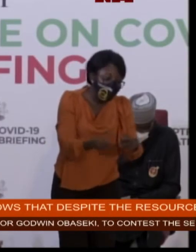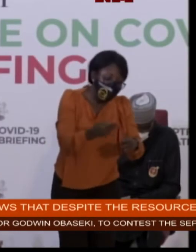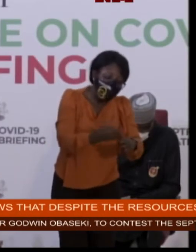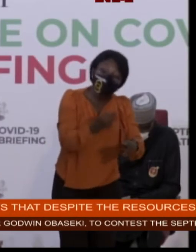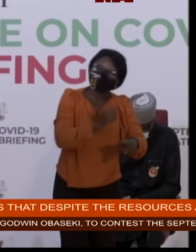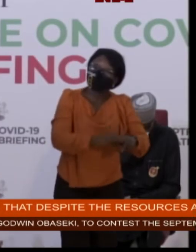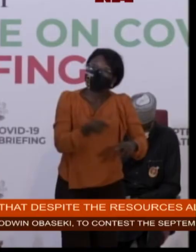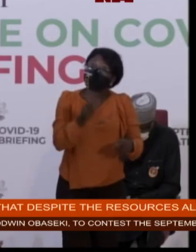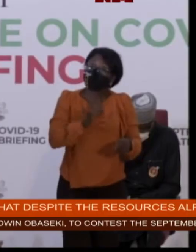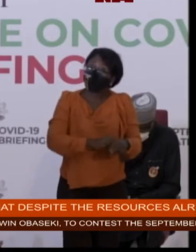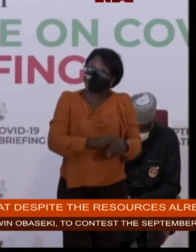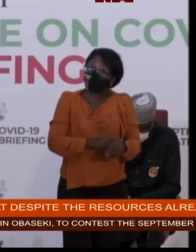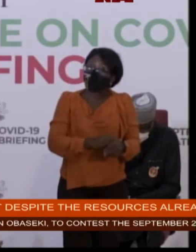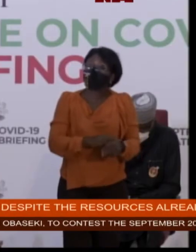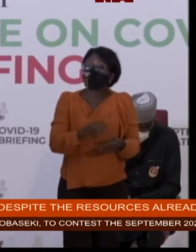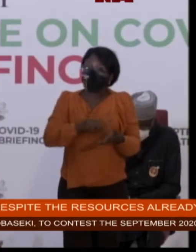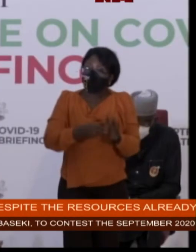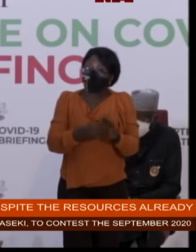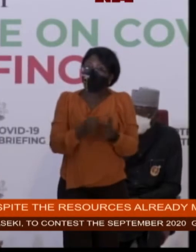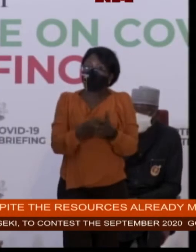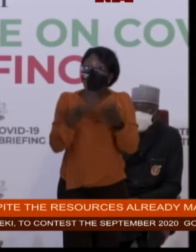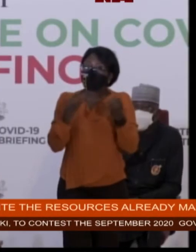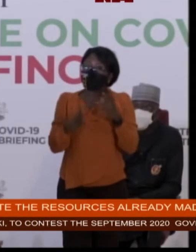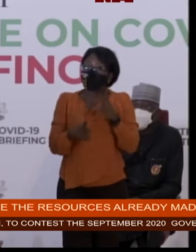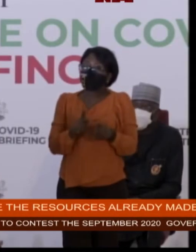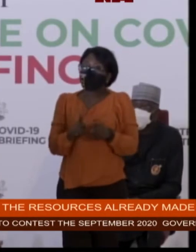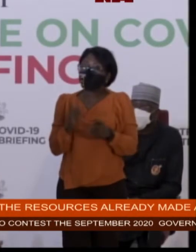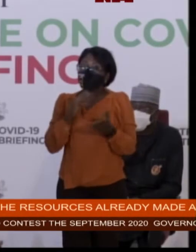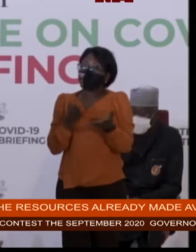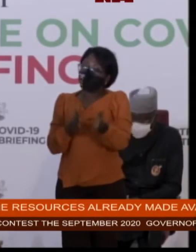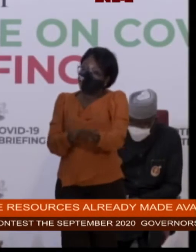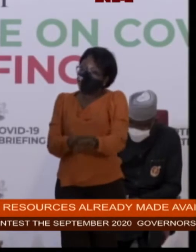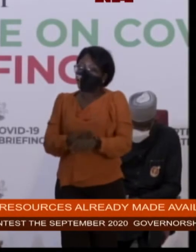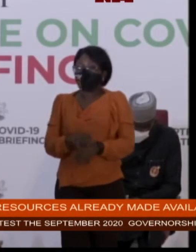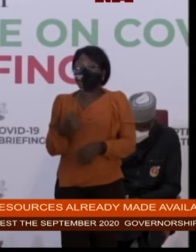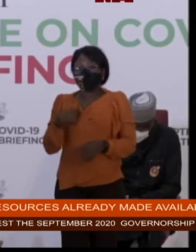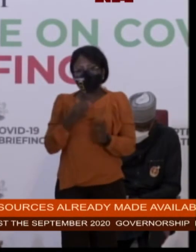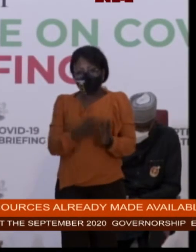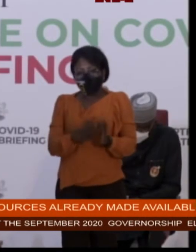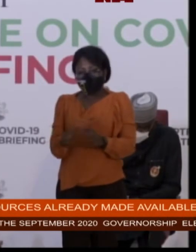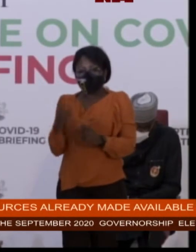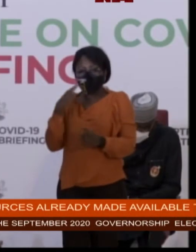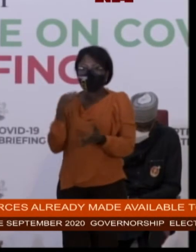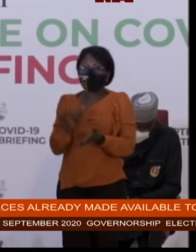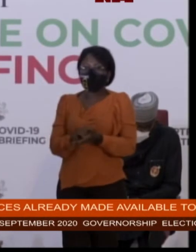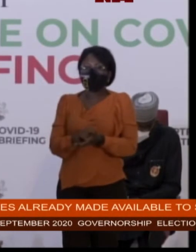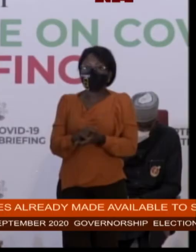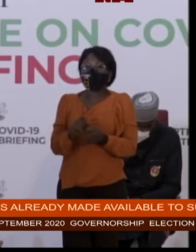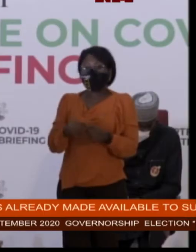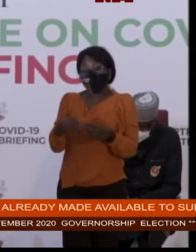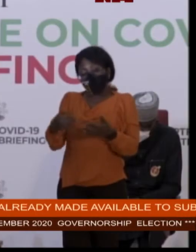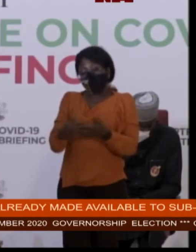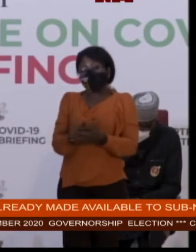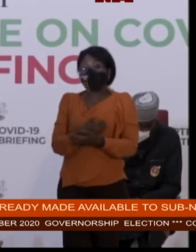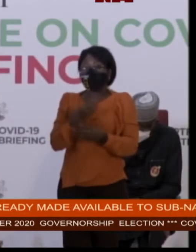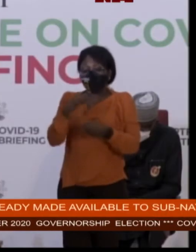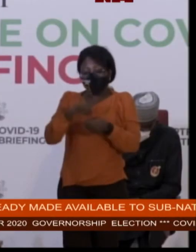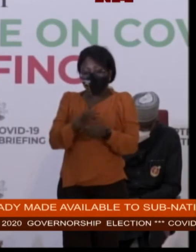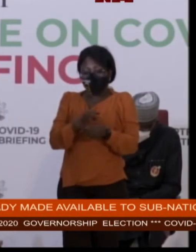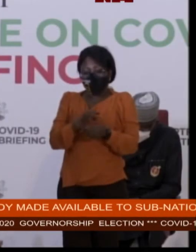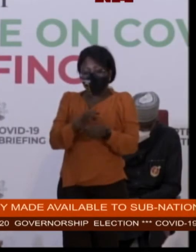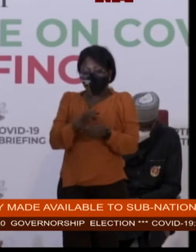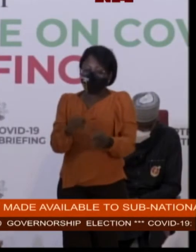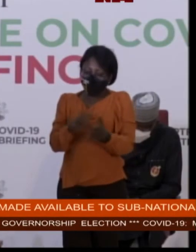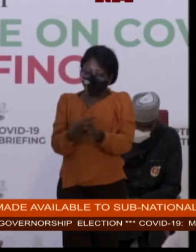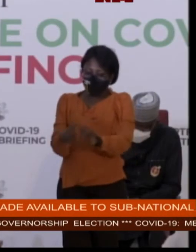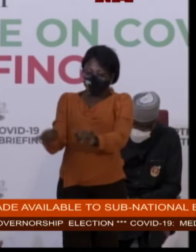cases is an increase in the number of severe cases. And so we have to prepare for that. But in terms of the new variant, there's no